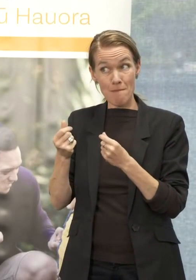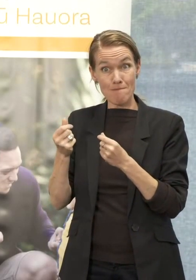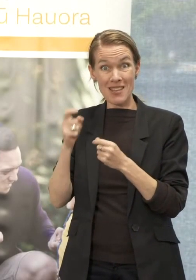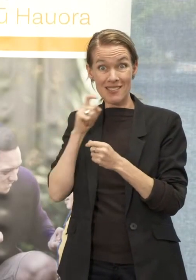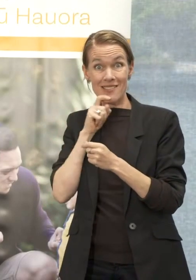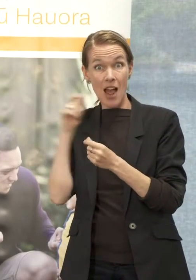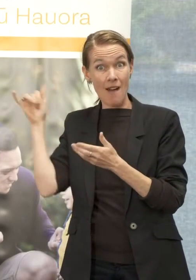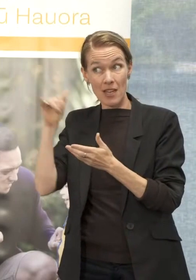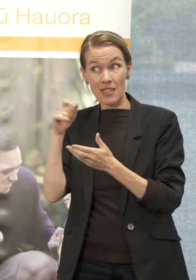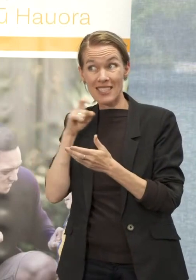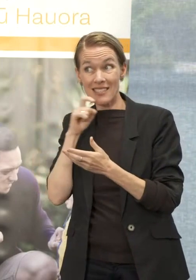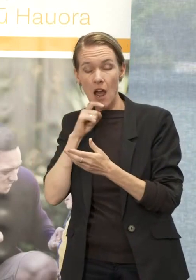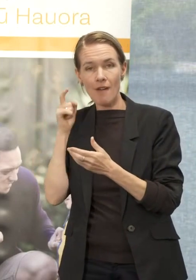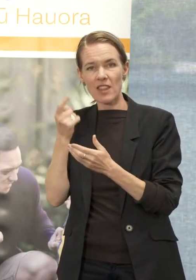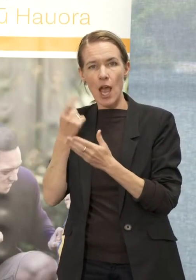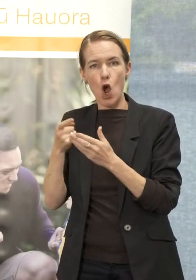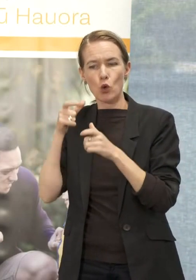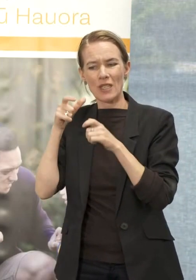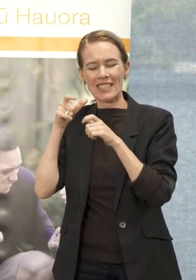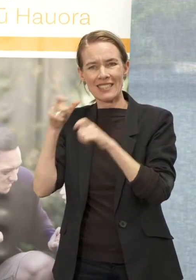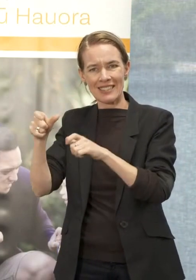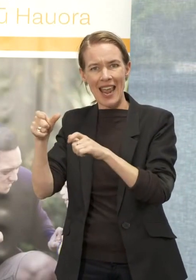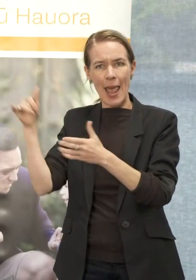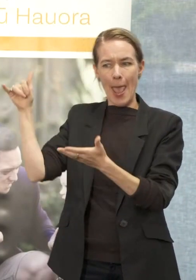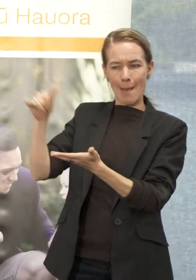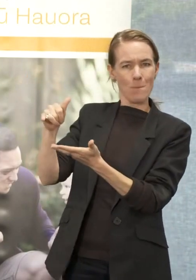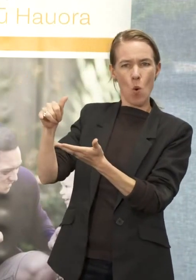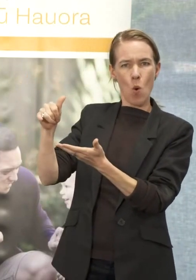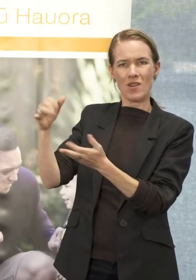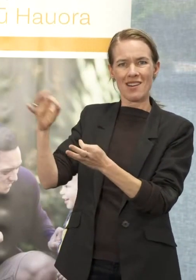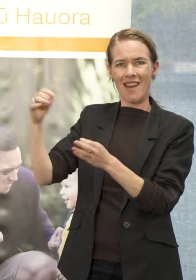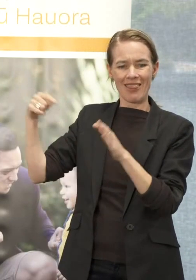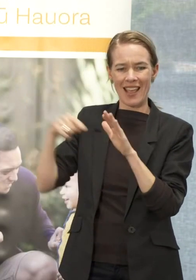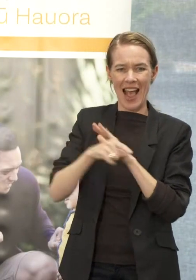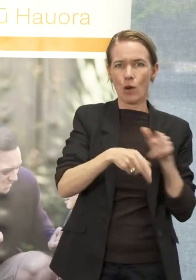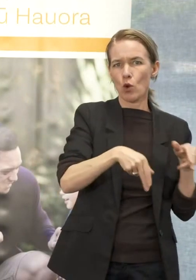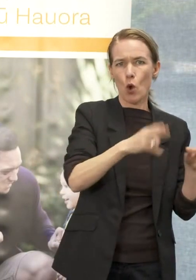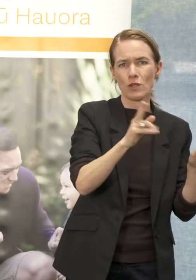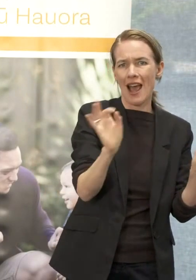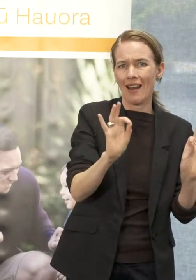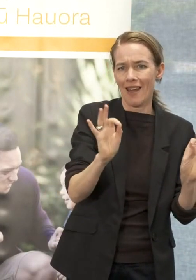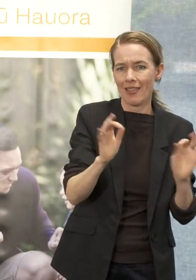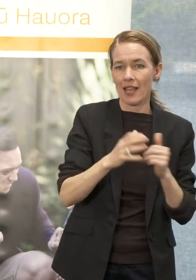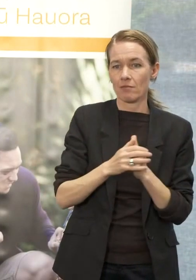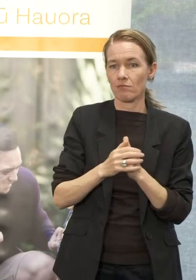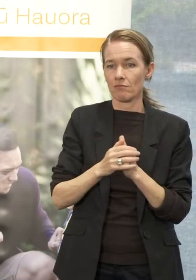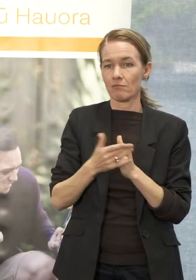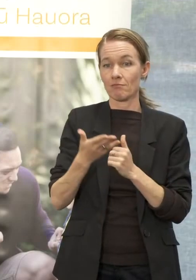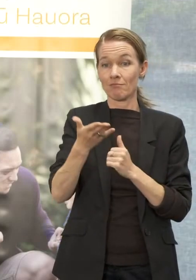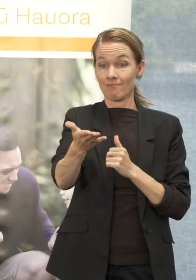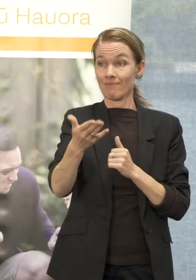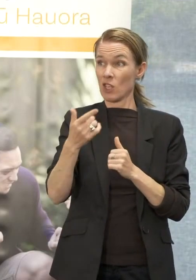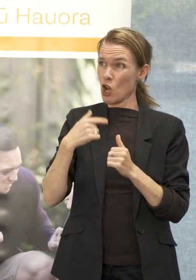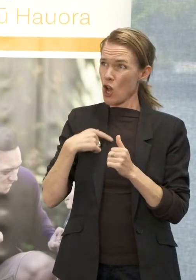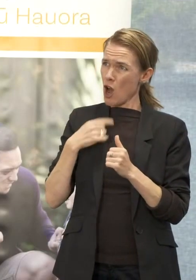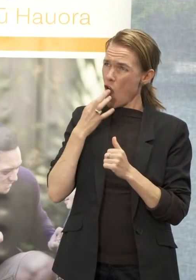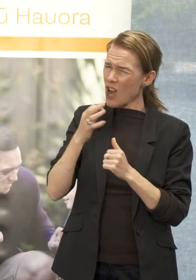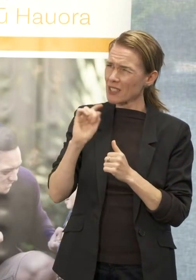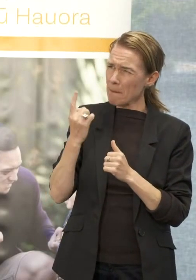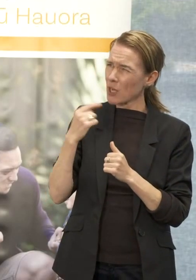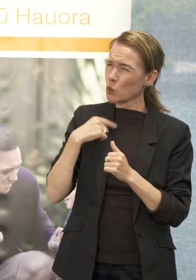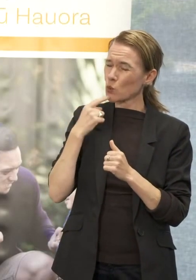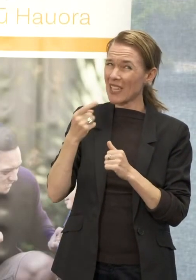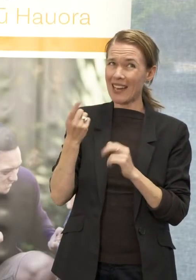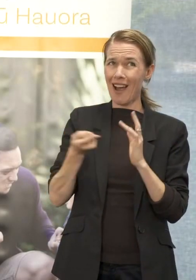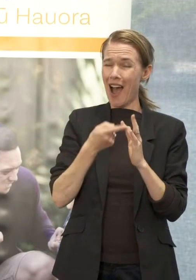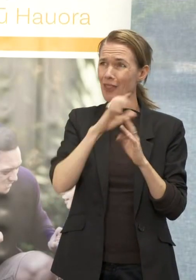into that risk assessment. But as you said before, most countries have a much higher rate of COVID Yes. than New Zealand does. So would it not be feasible just to have